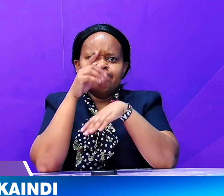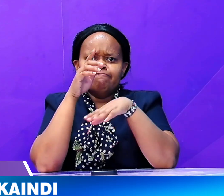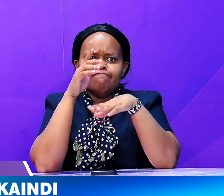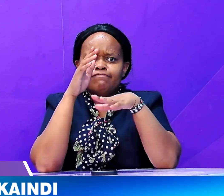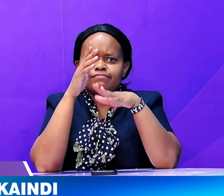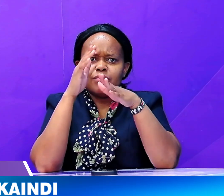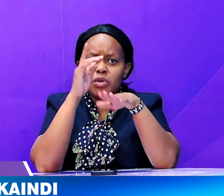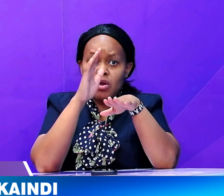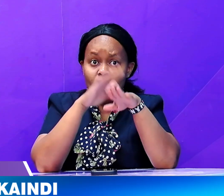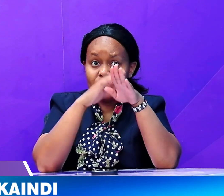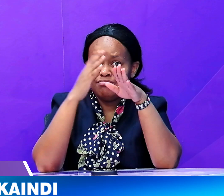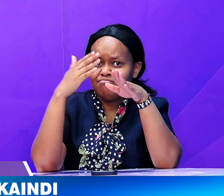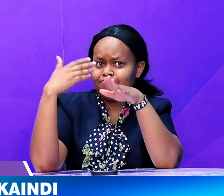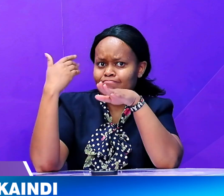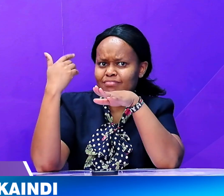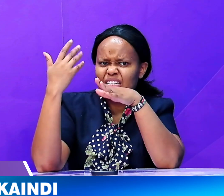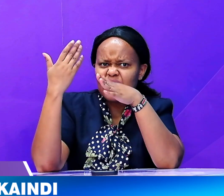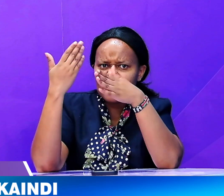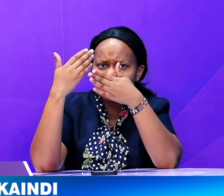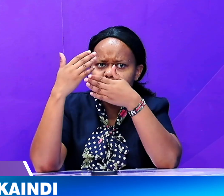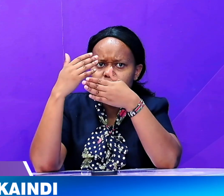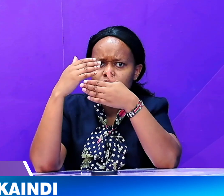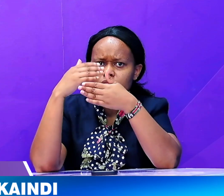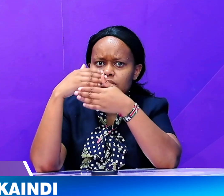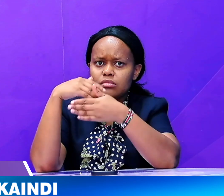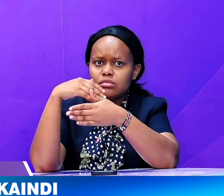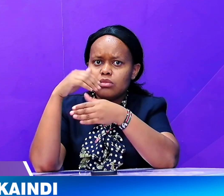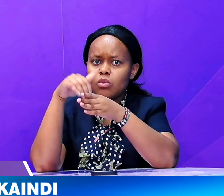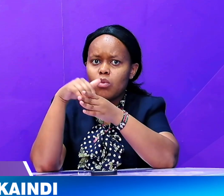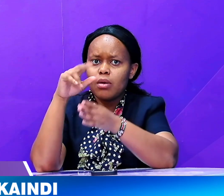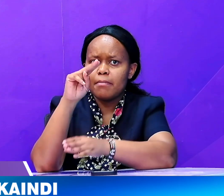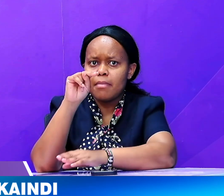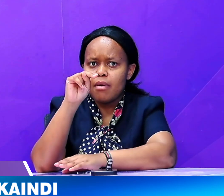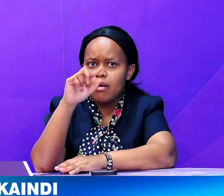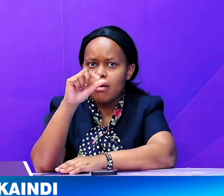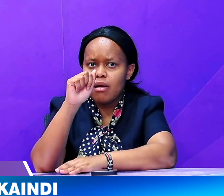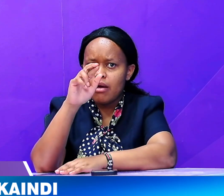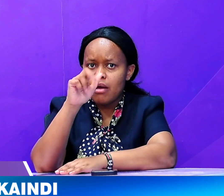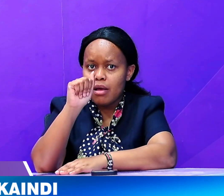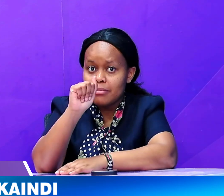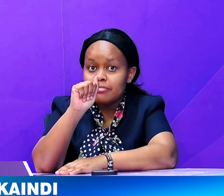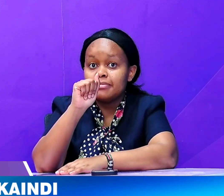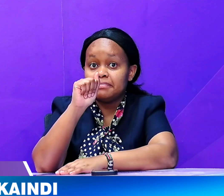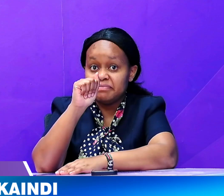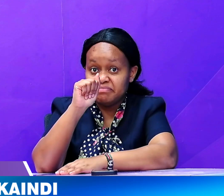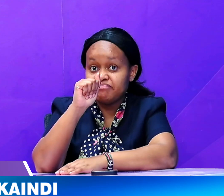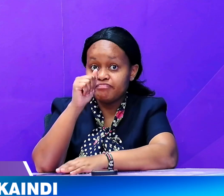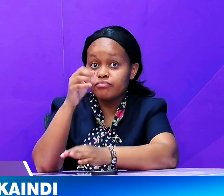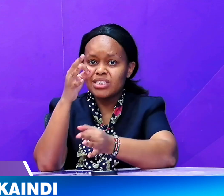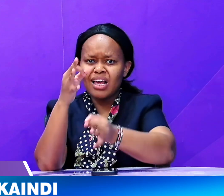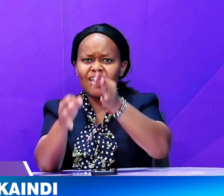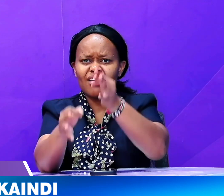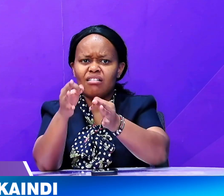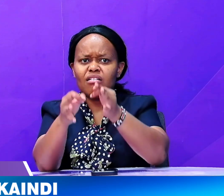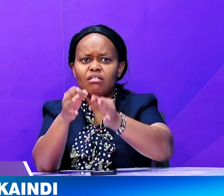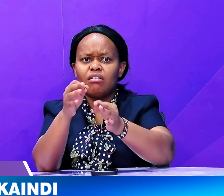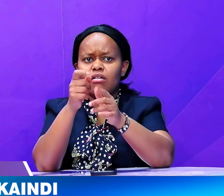while on duty in Steamer Plaza in Ngara, is demanding for justice and compensation from